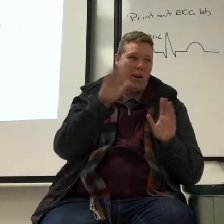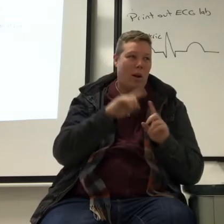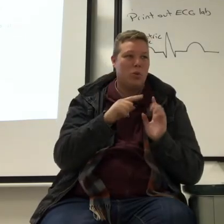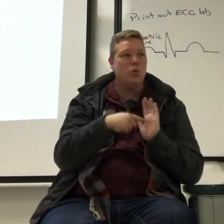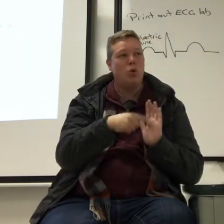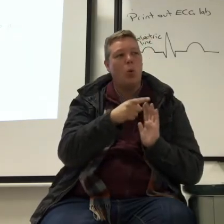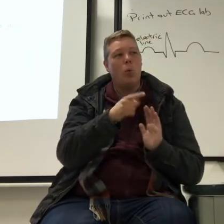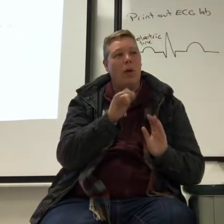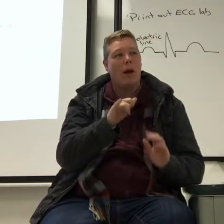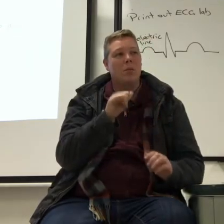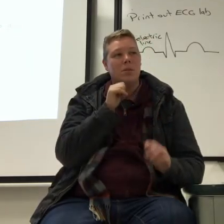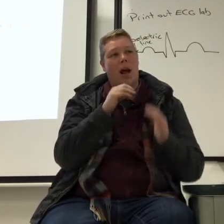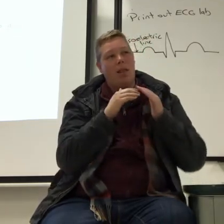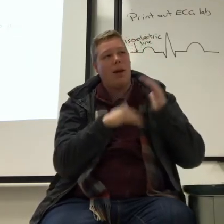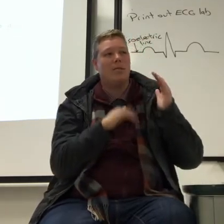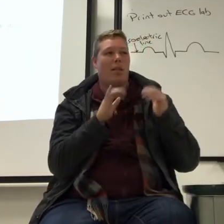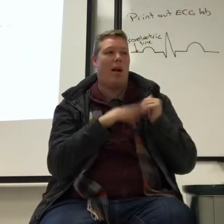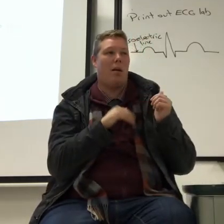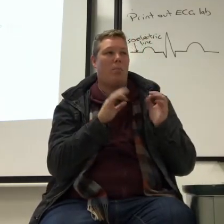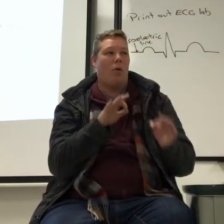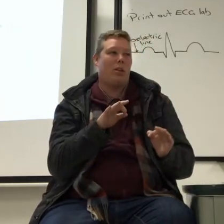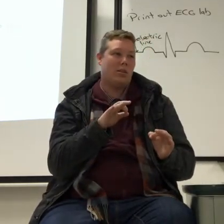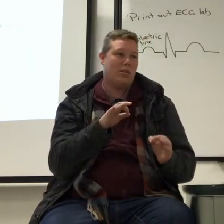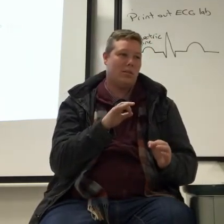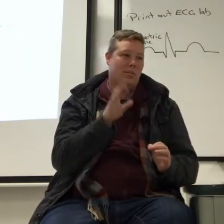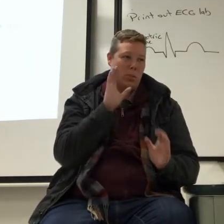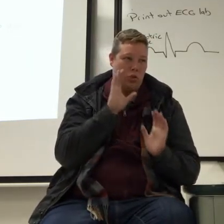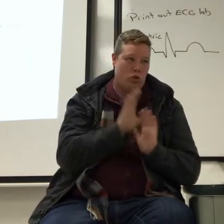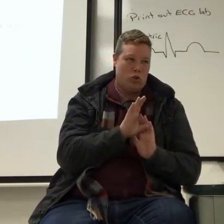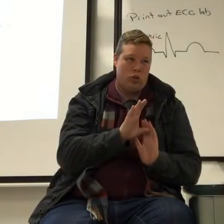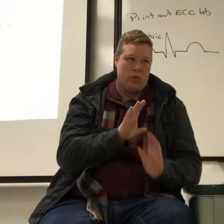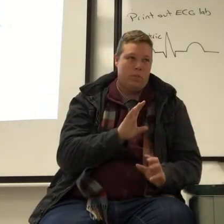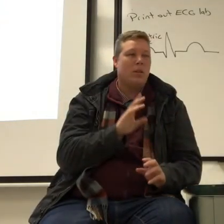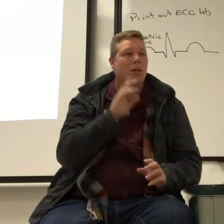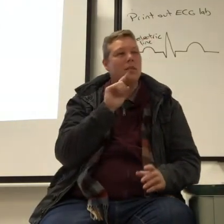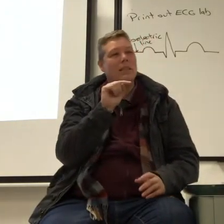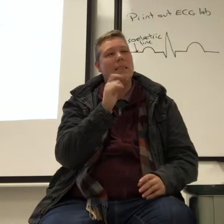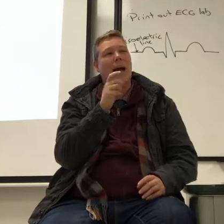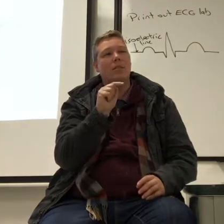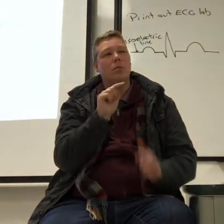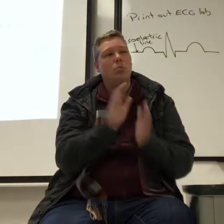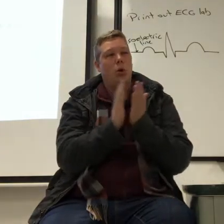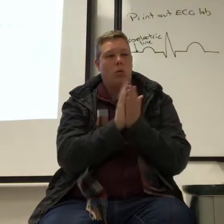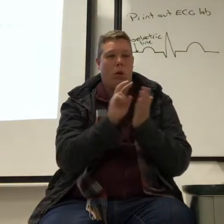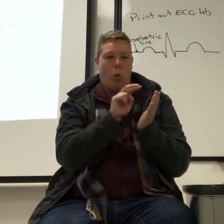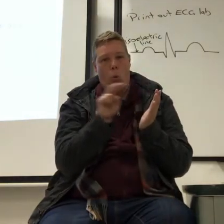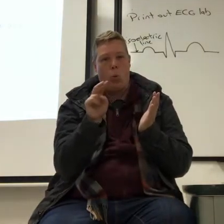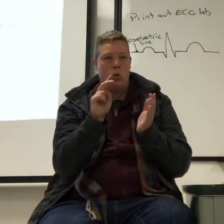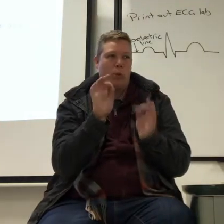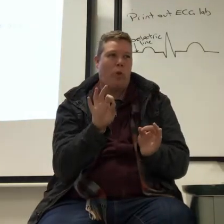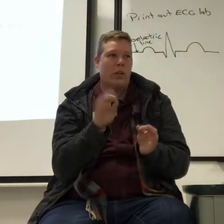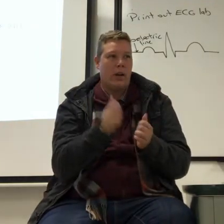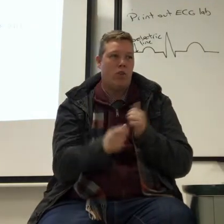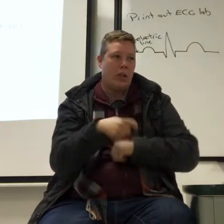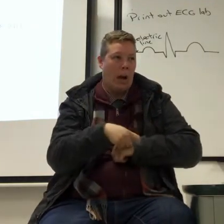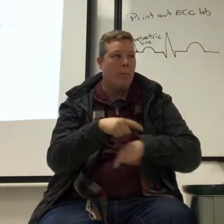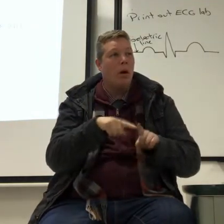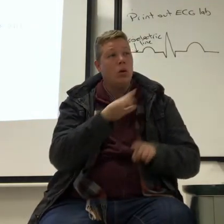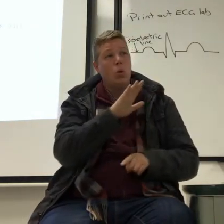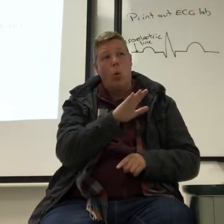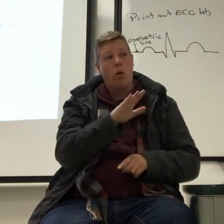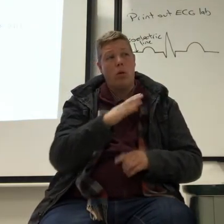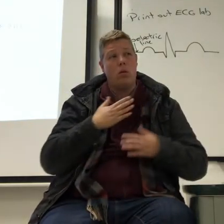than optimal textbook picture, so you can kind of get used to, well, okay, well, your subject may look better or